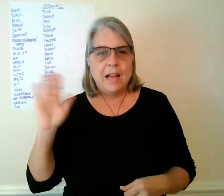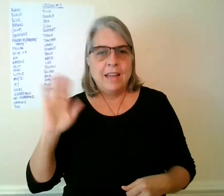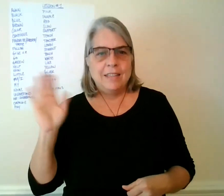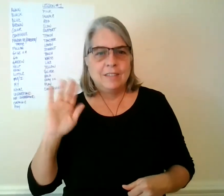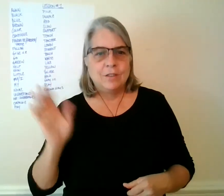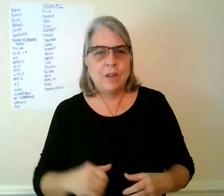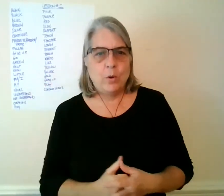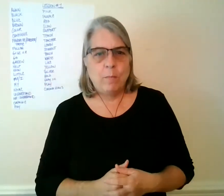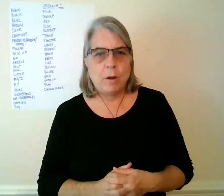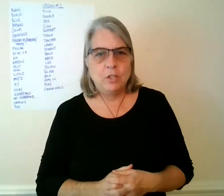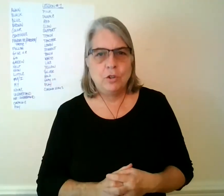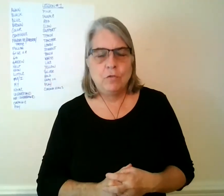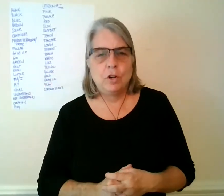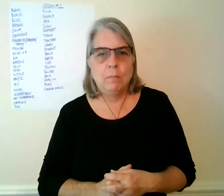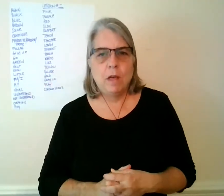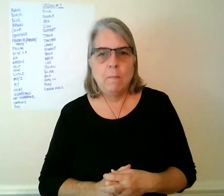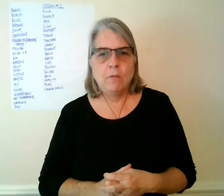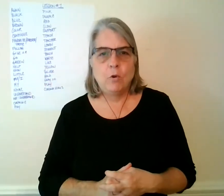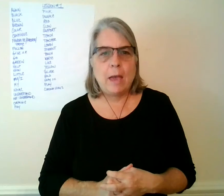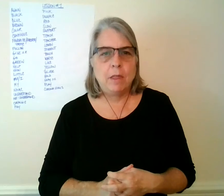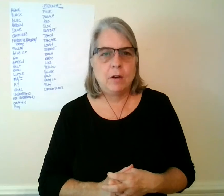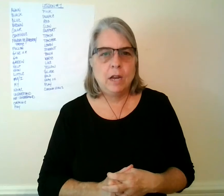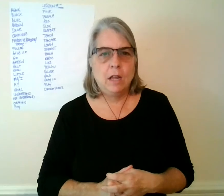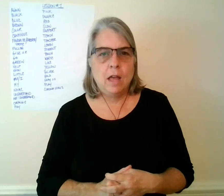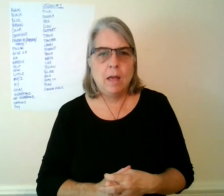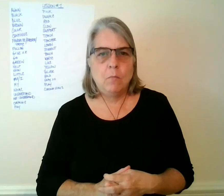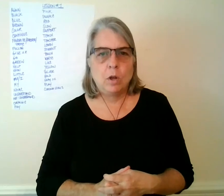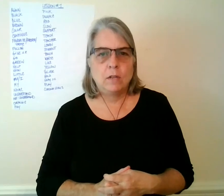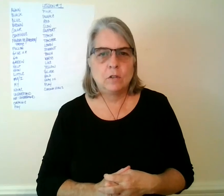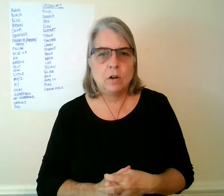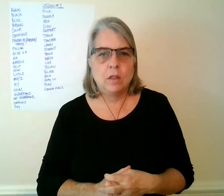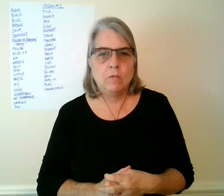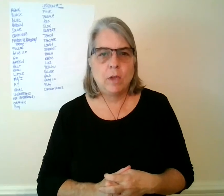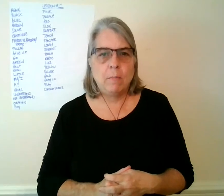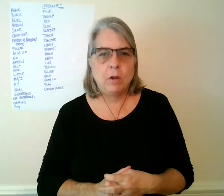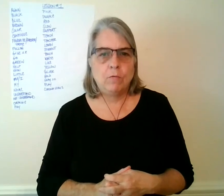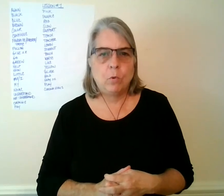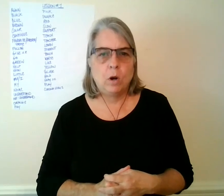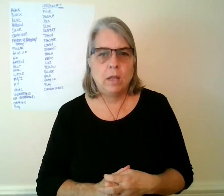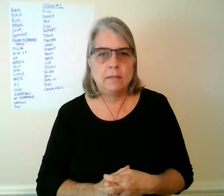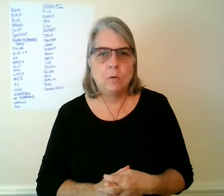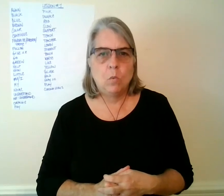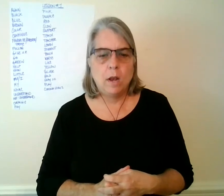Hi guys, here's the video I promised you from the vocabulary. We're going to start on the vocabulary for lesson 1.